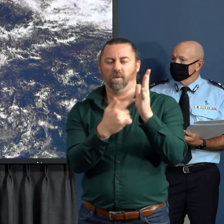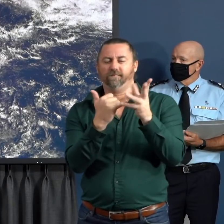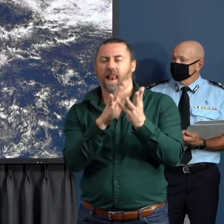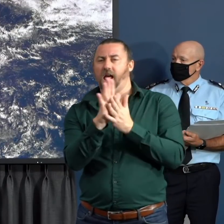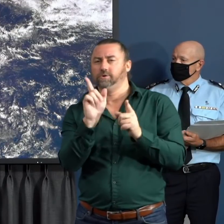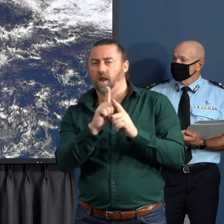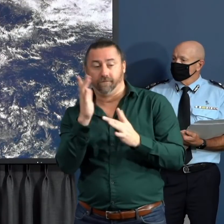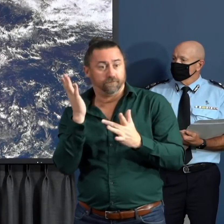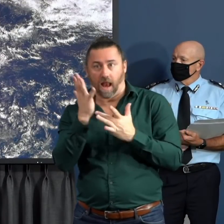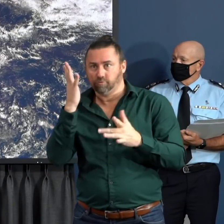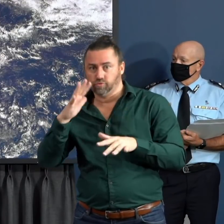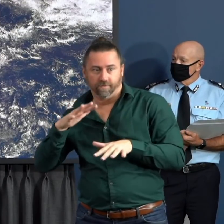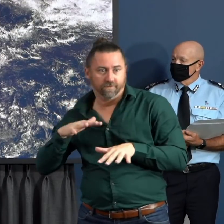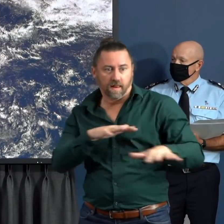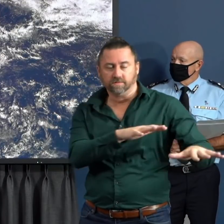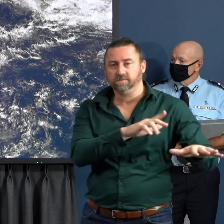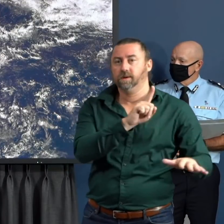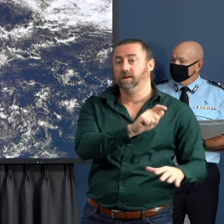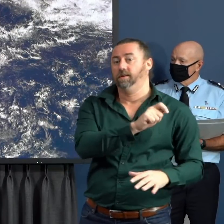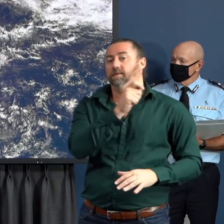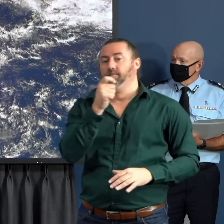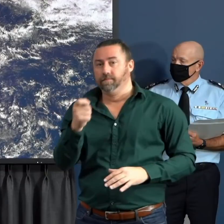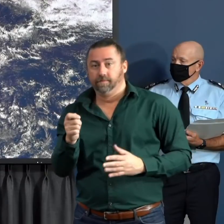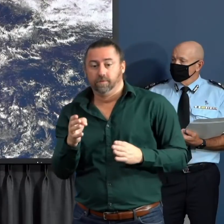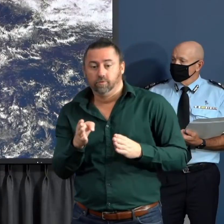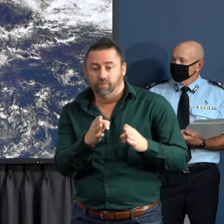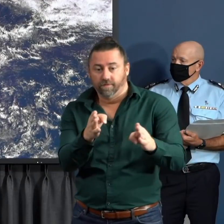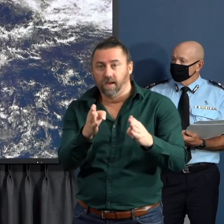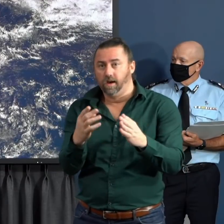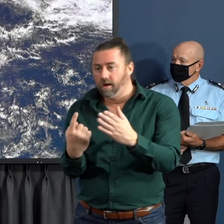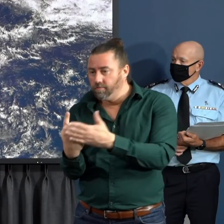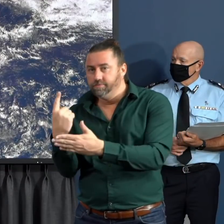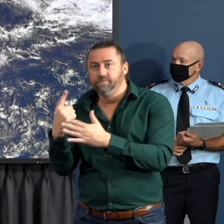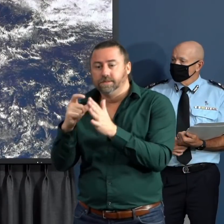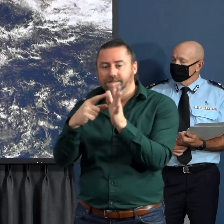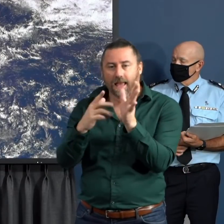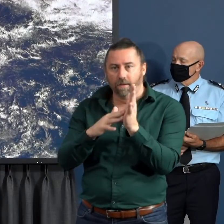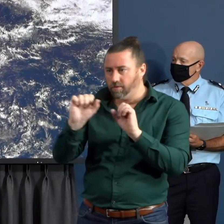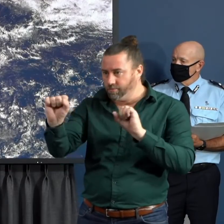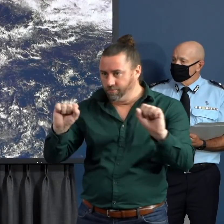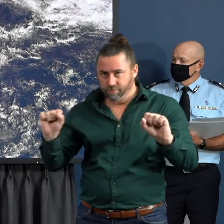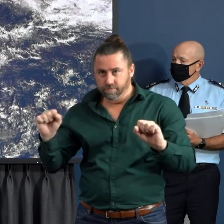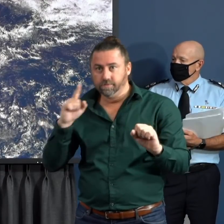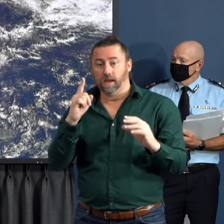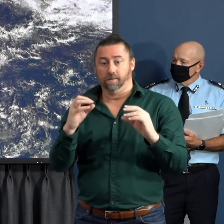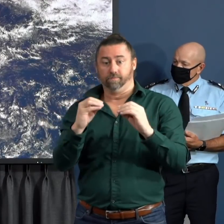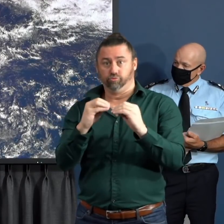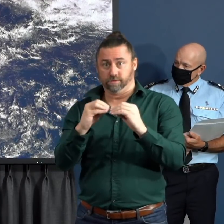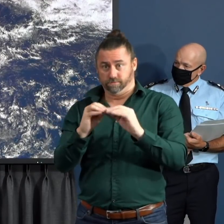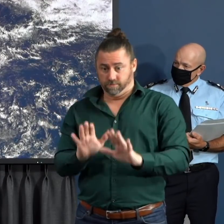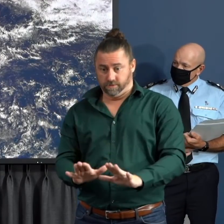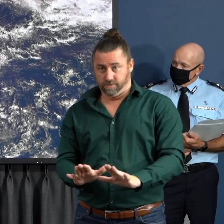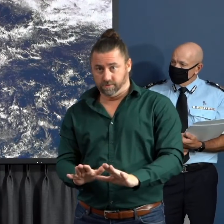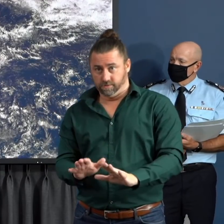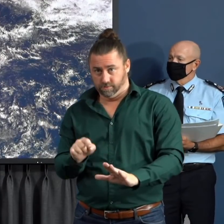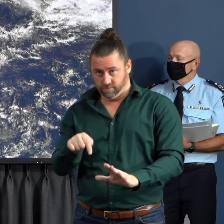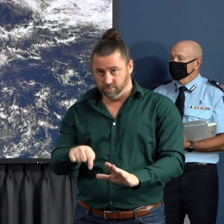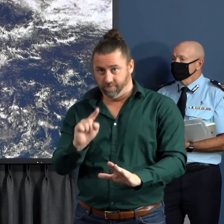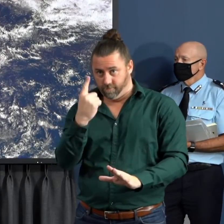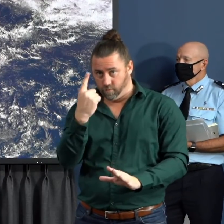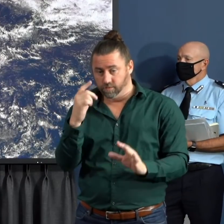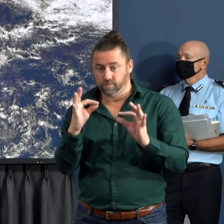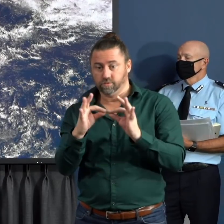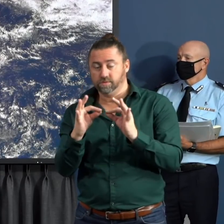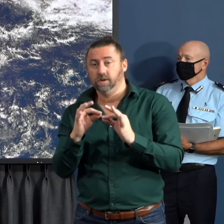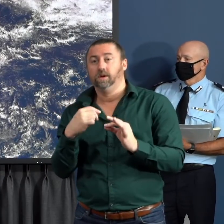also expecting a lot of activity in our rivers and catchments. I'll start with Brisbane. So we are